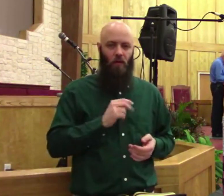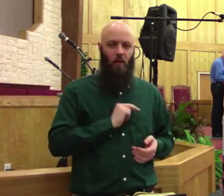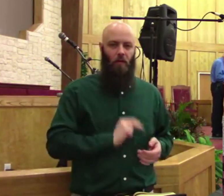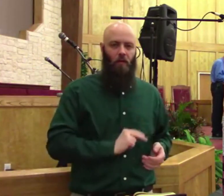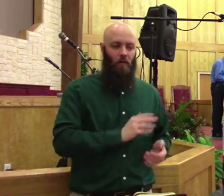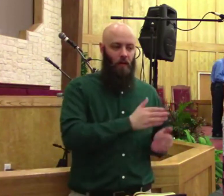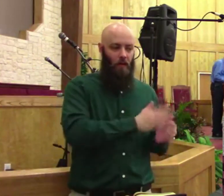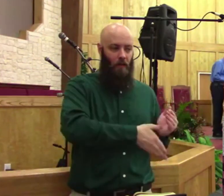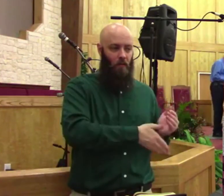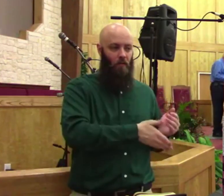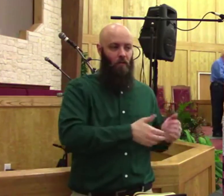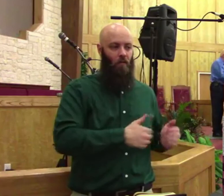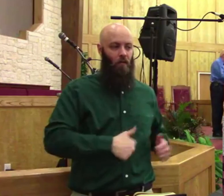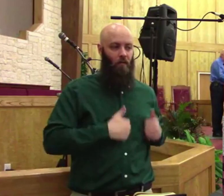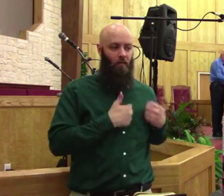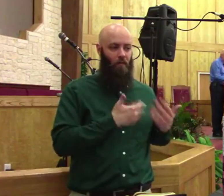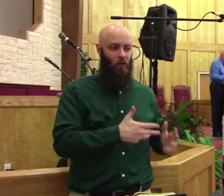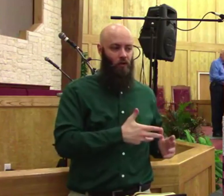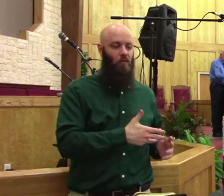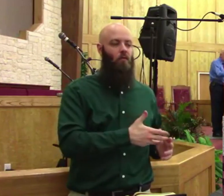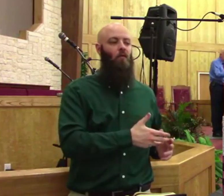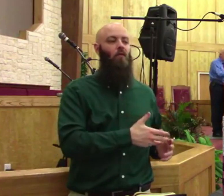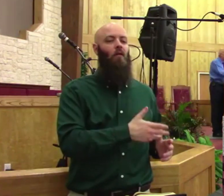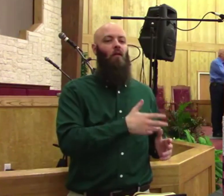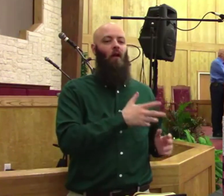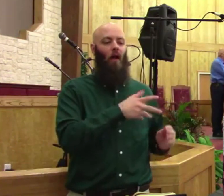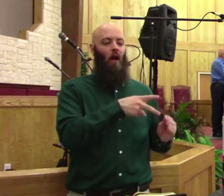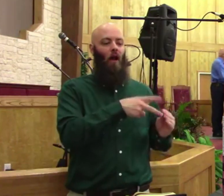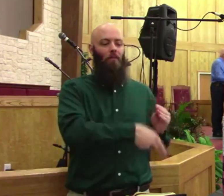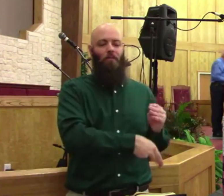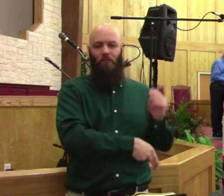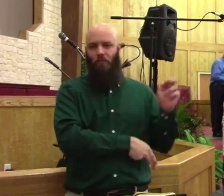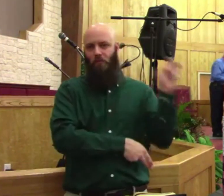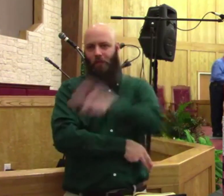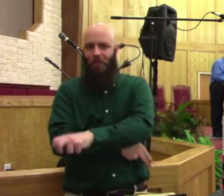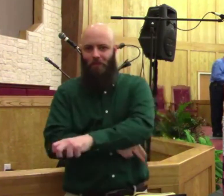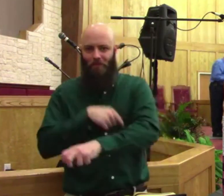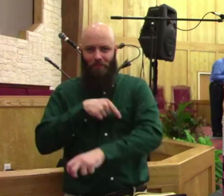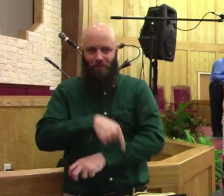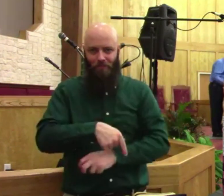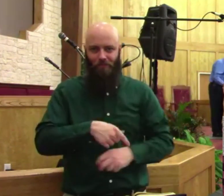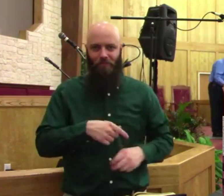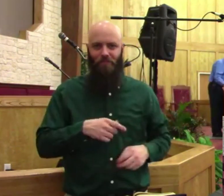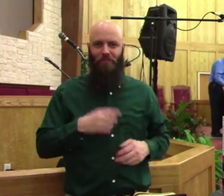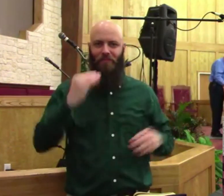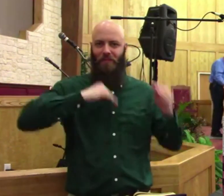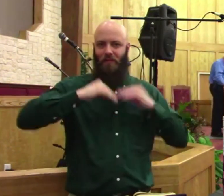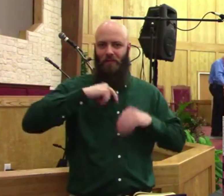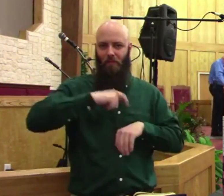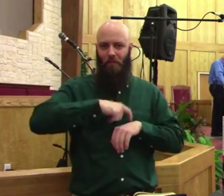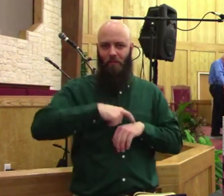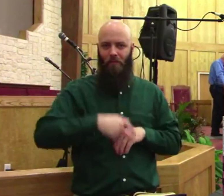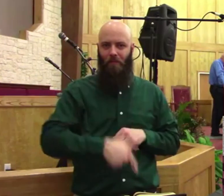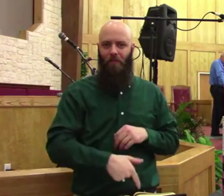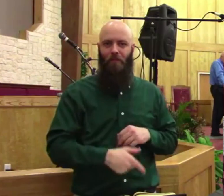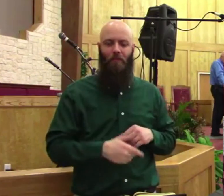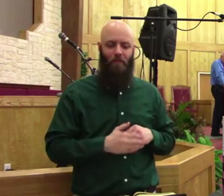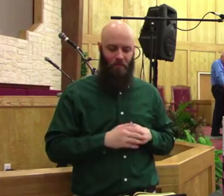Nebuchadnezzar's life, and we're dumped right into this. We're ushered right into this feast